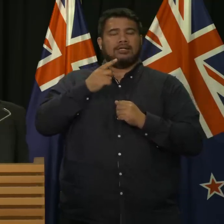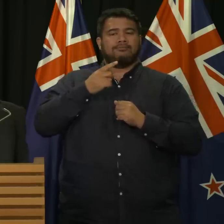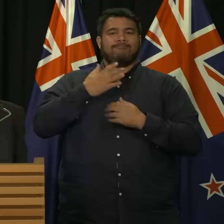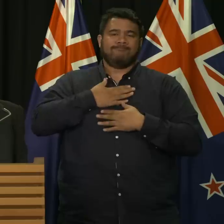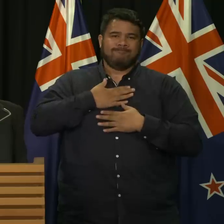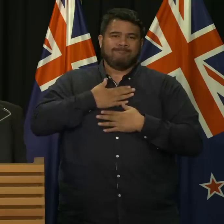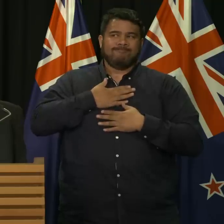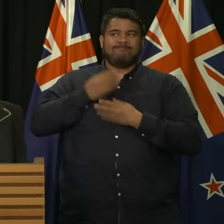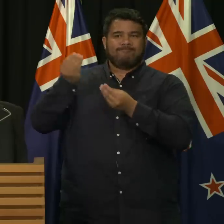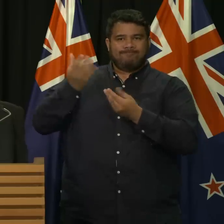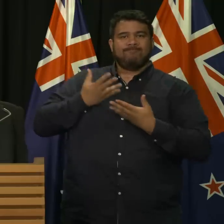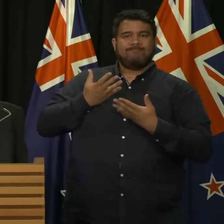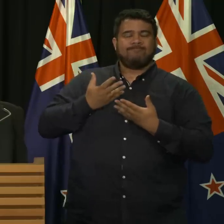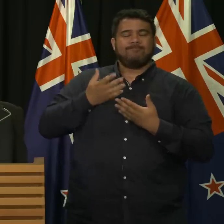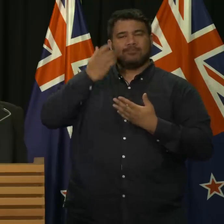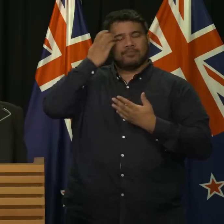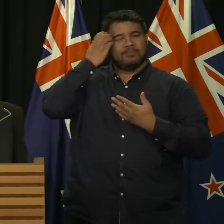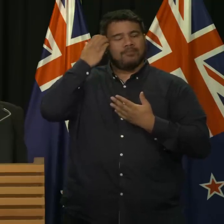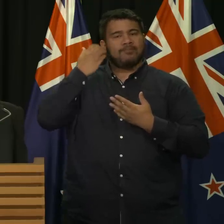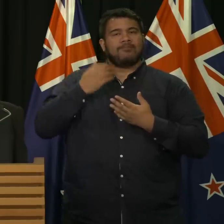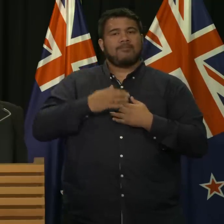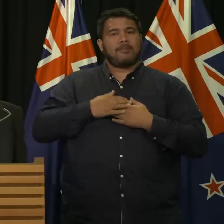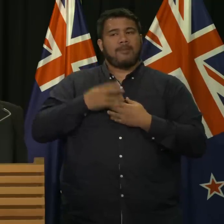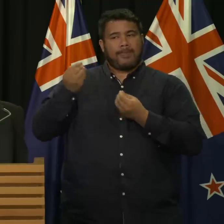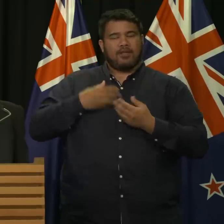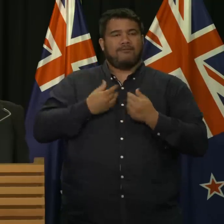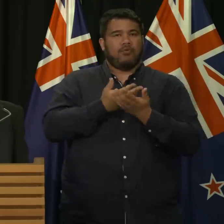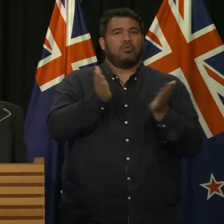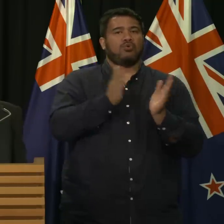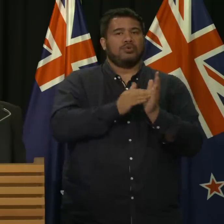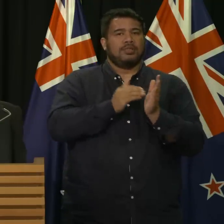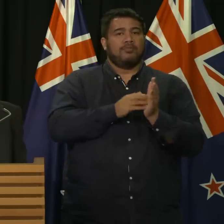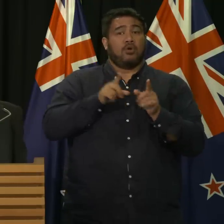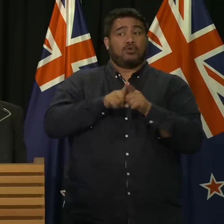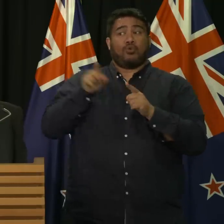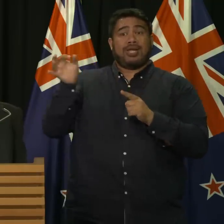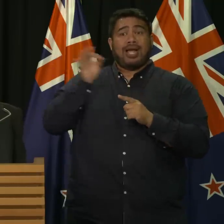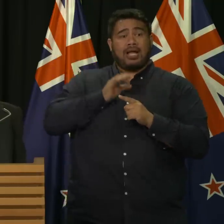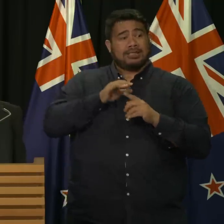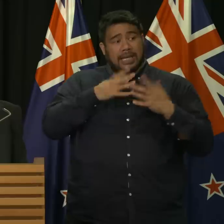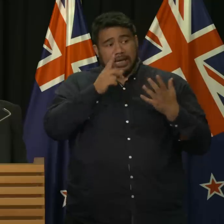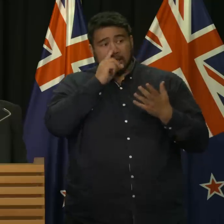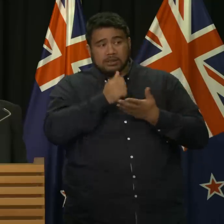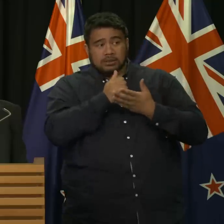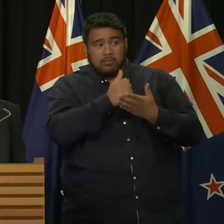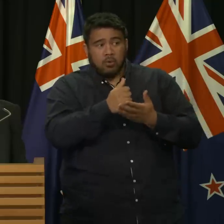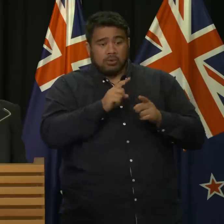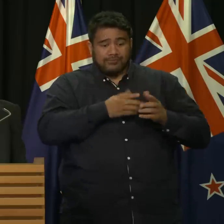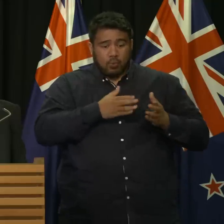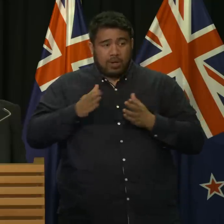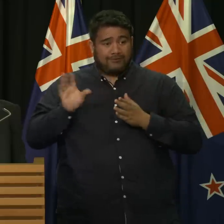to be passed on to New Zealand. He asked what offer of support the United States